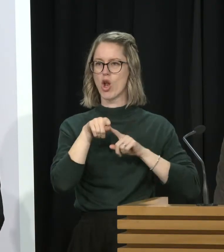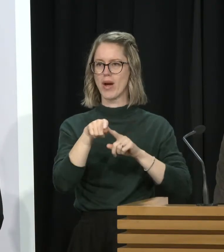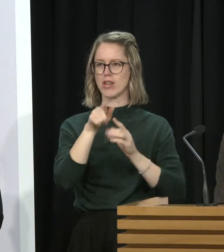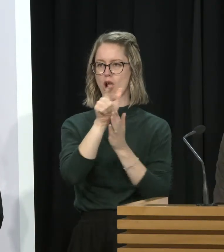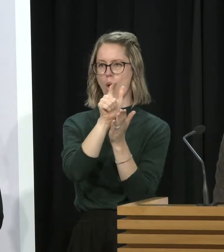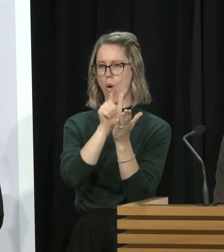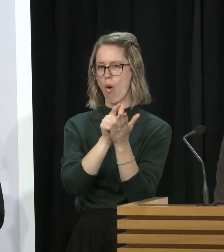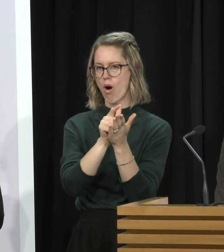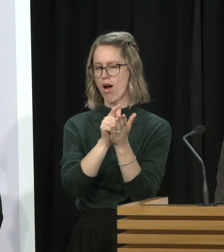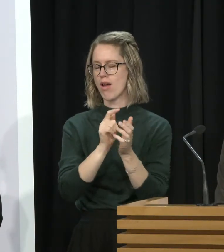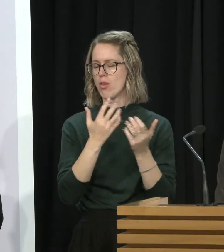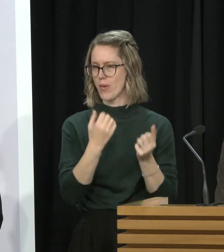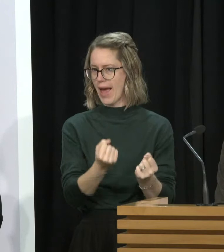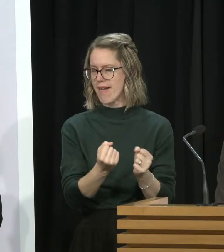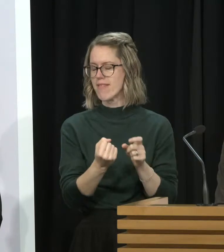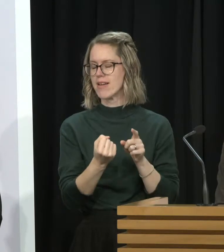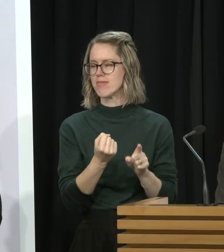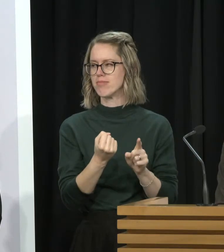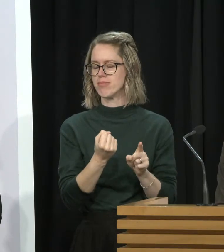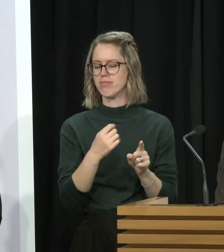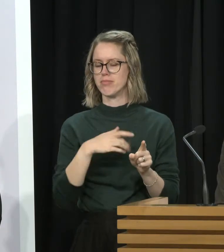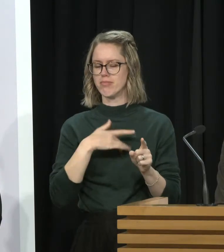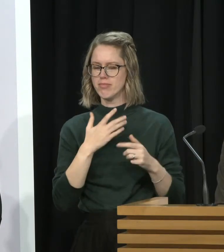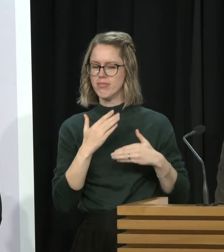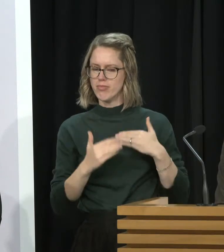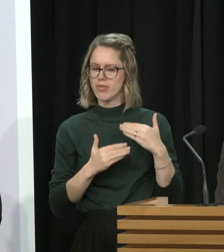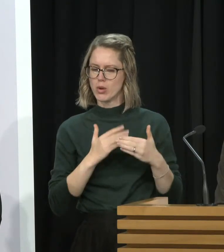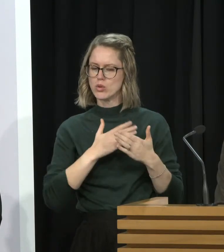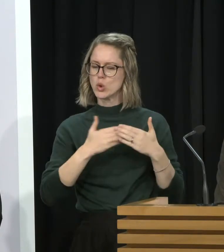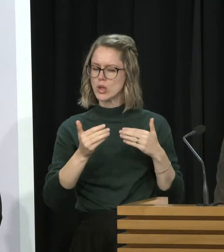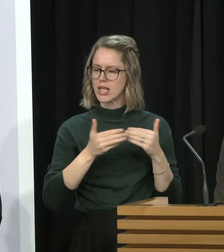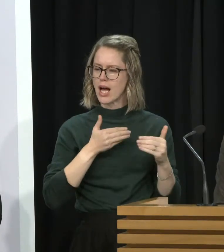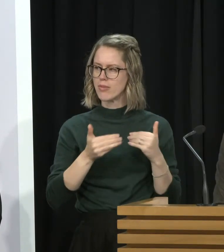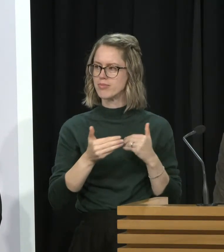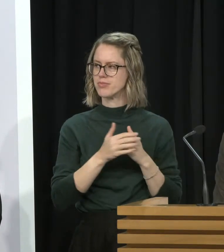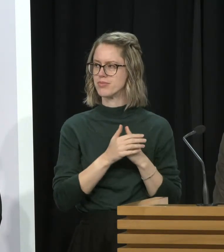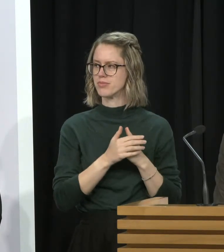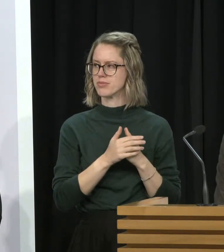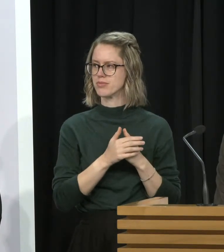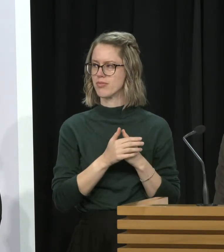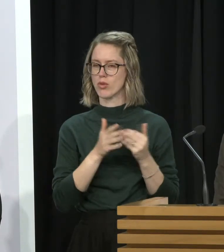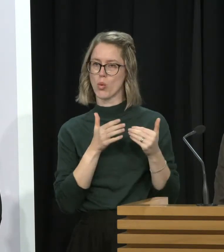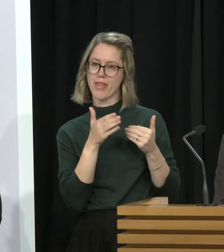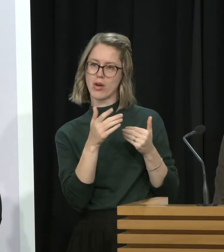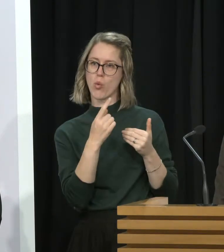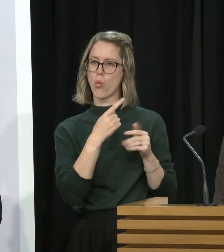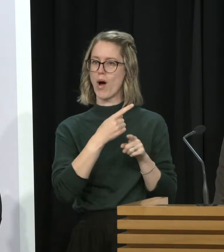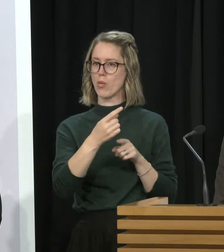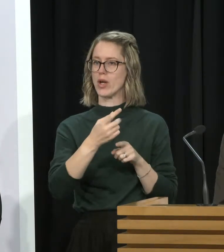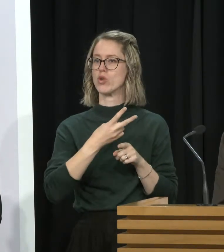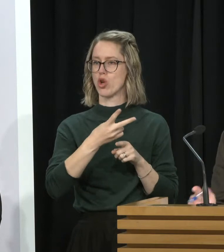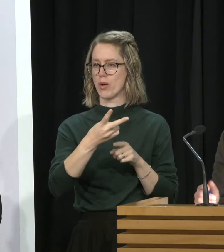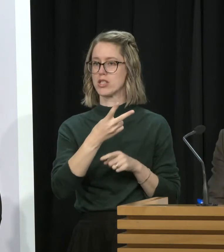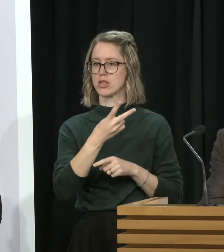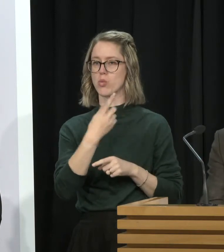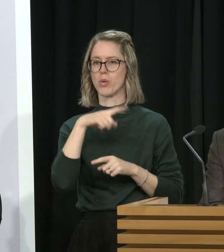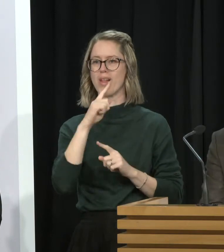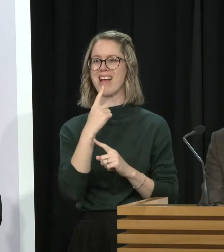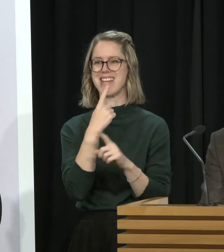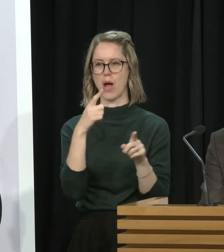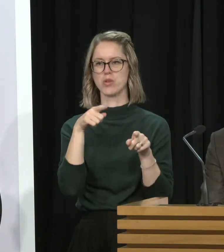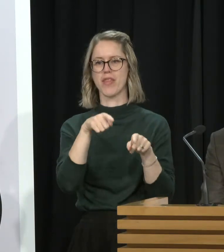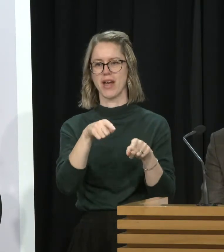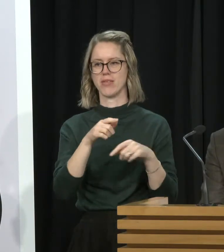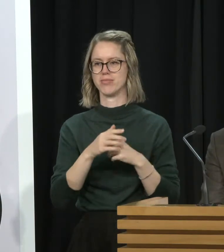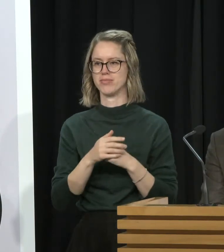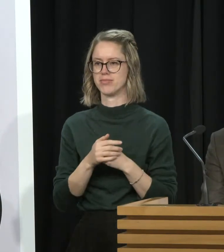constraints that we have. I think we've now sorted that. So within the next week or two, you can expect us to make announcements on that. There